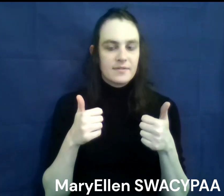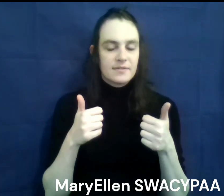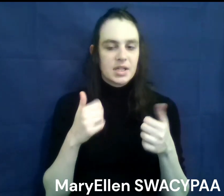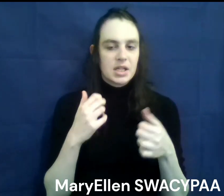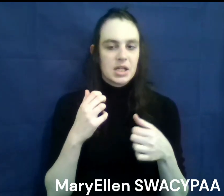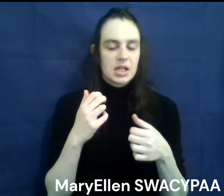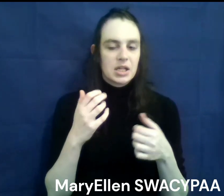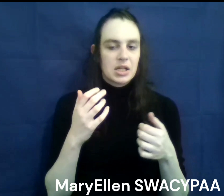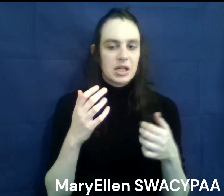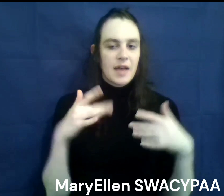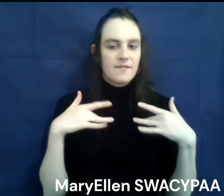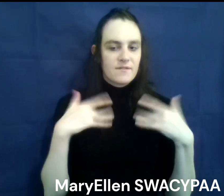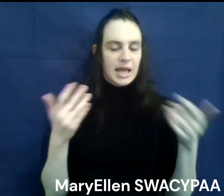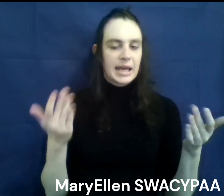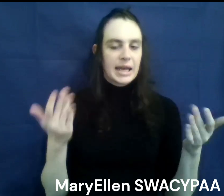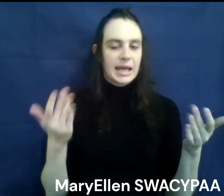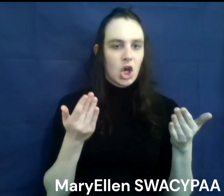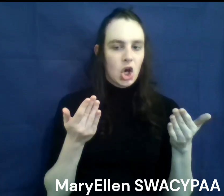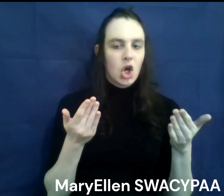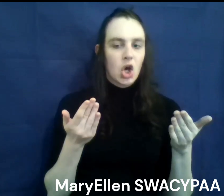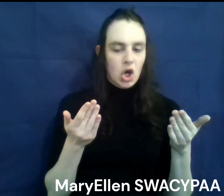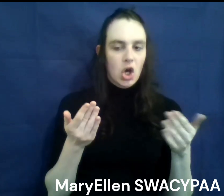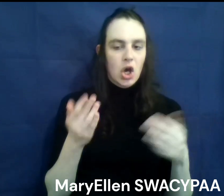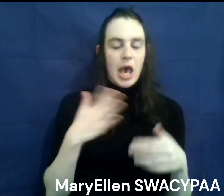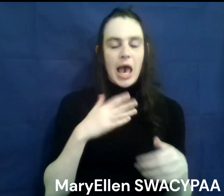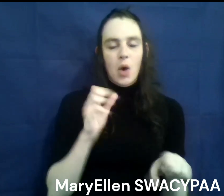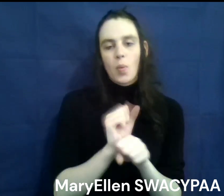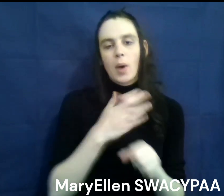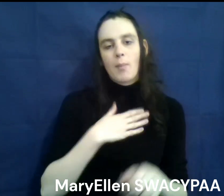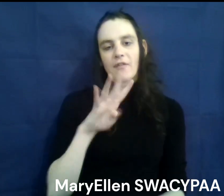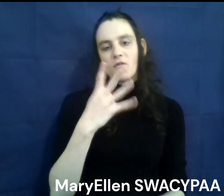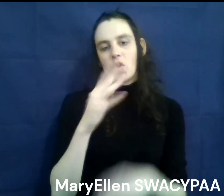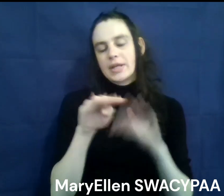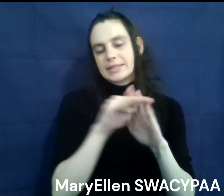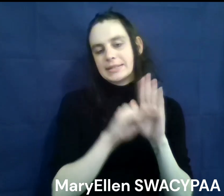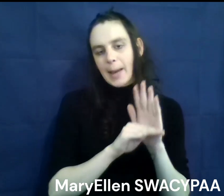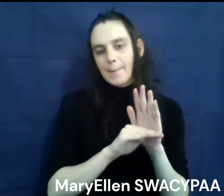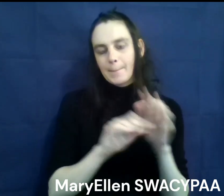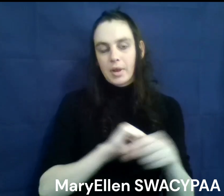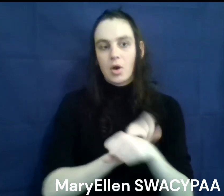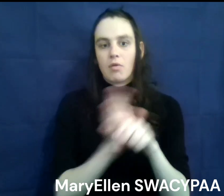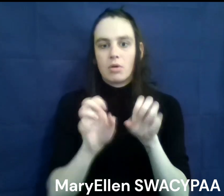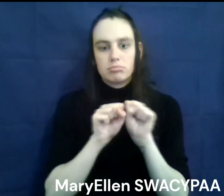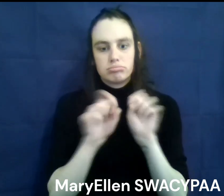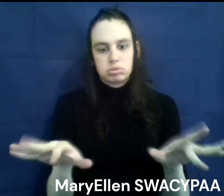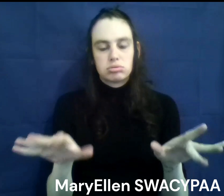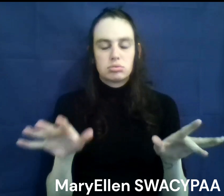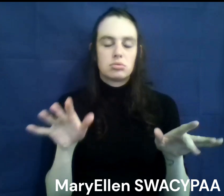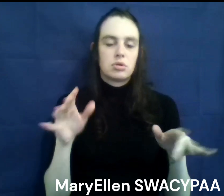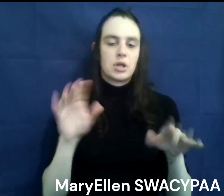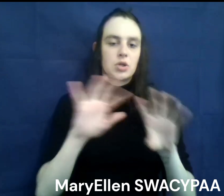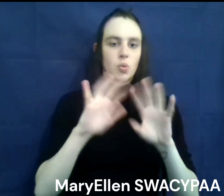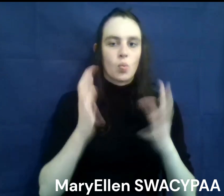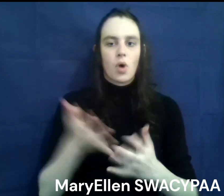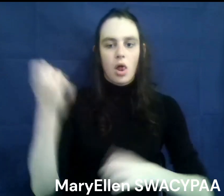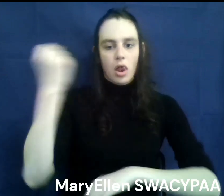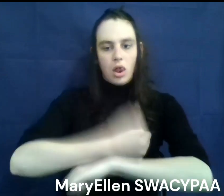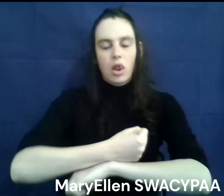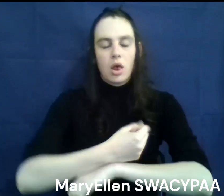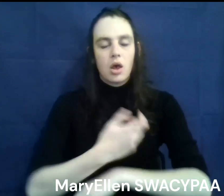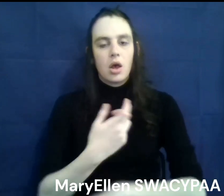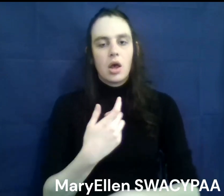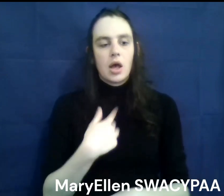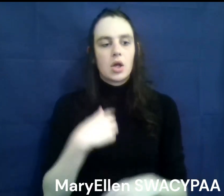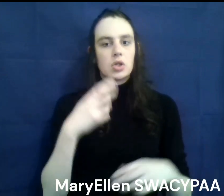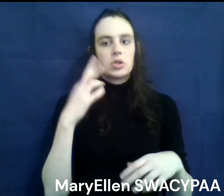um, right about COVID and the world shut down. Um, and we were talking about it, and it dawned on me, and like, oh my,